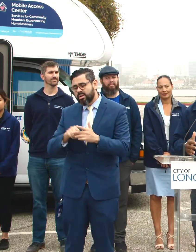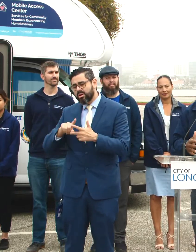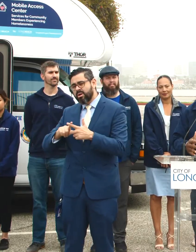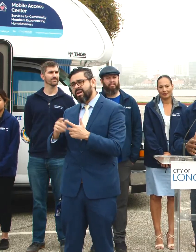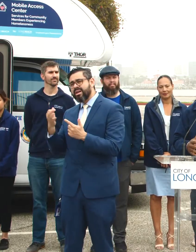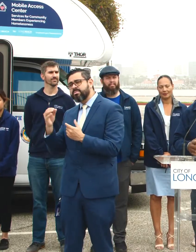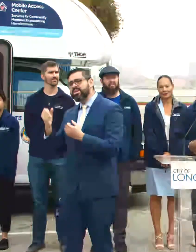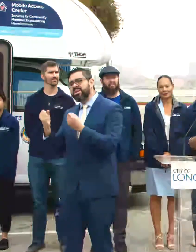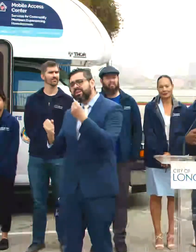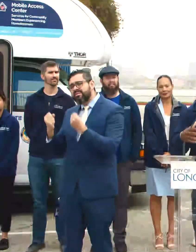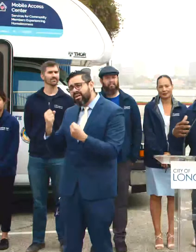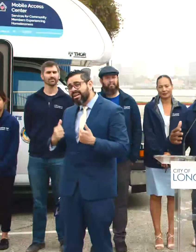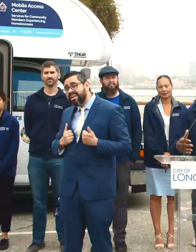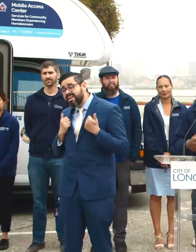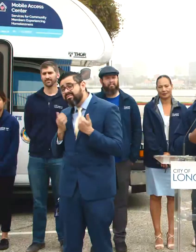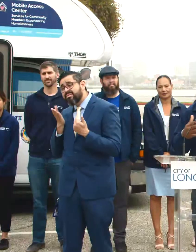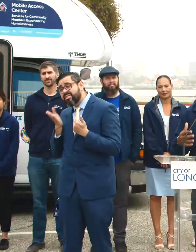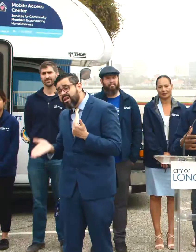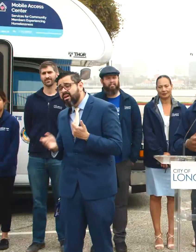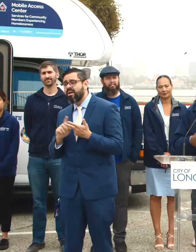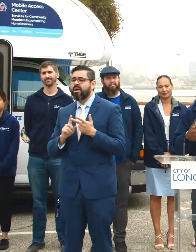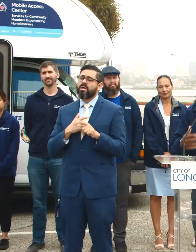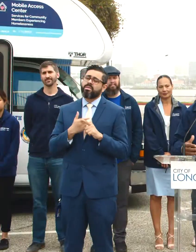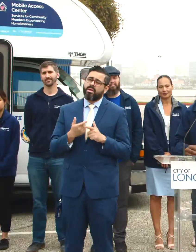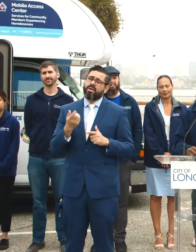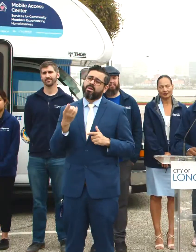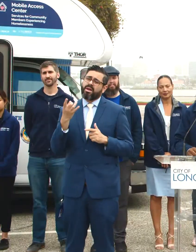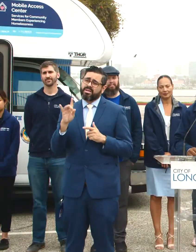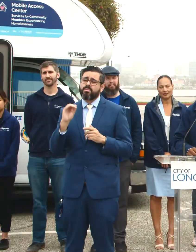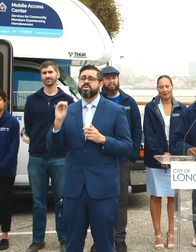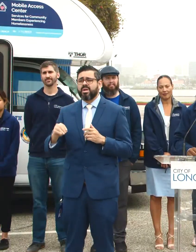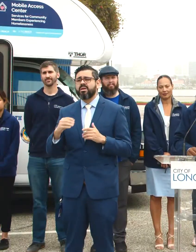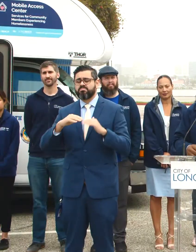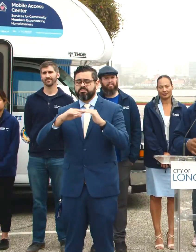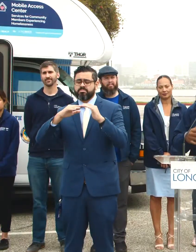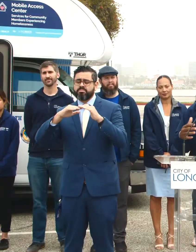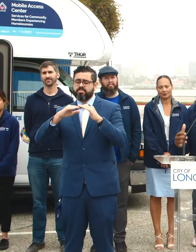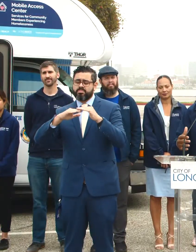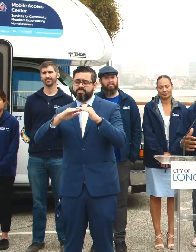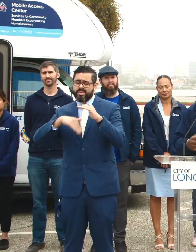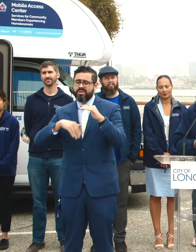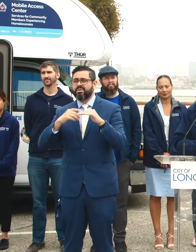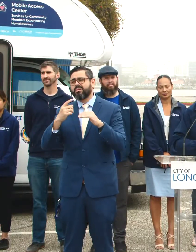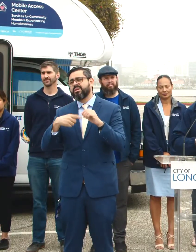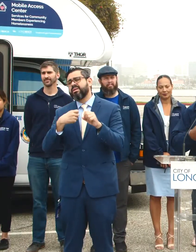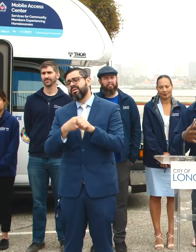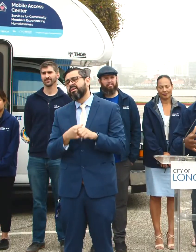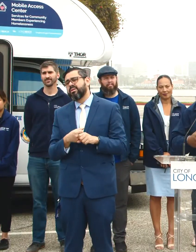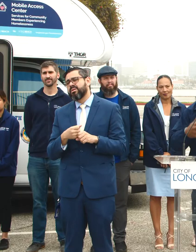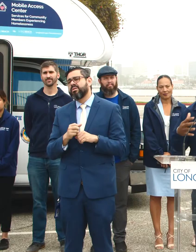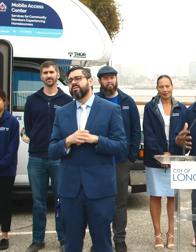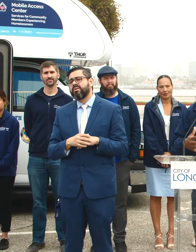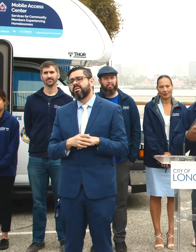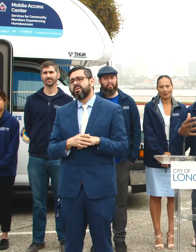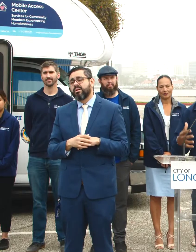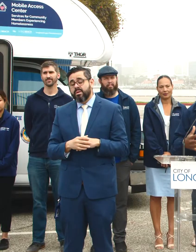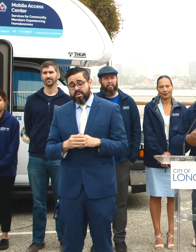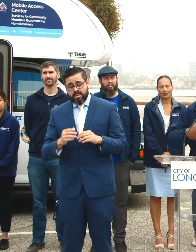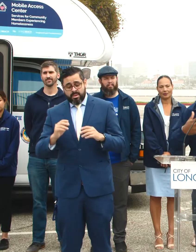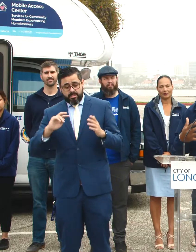and 19% report experiencing homelessness for less than a year. What it shows is the new group